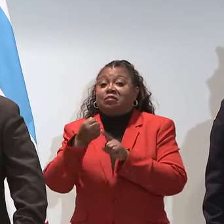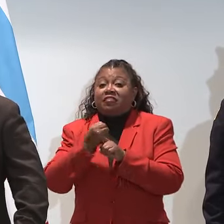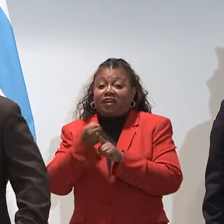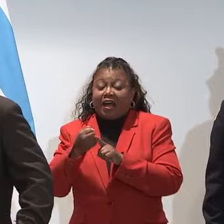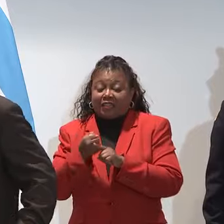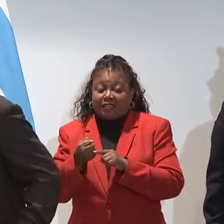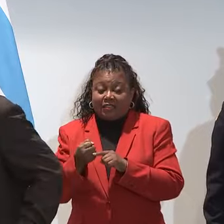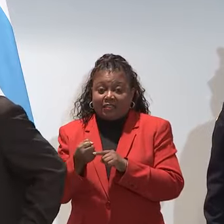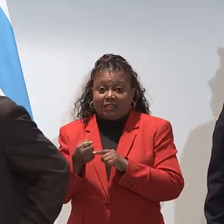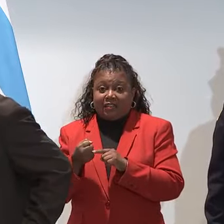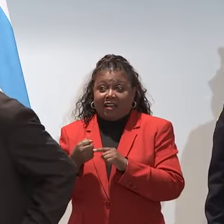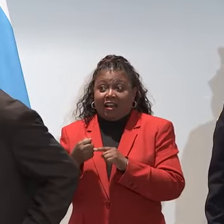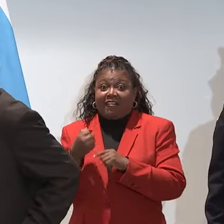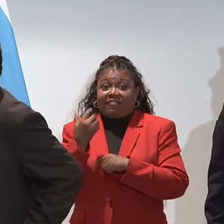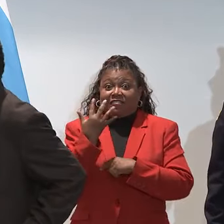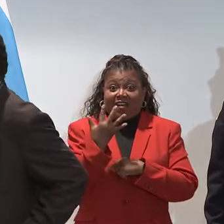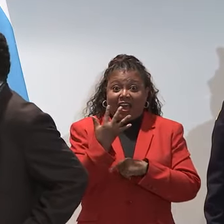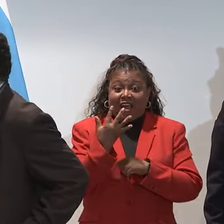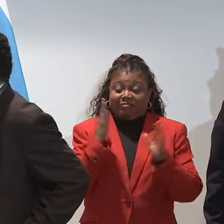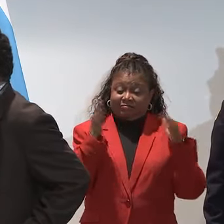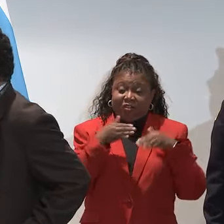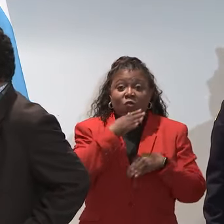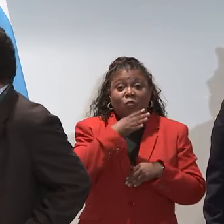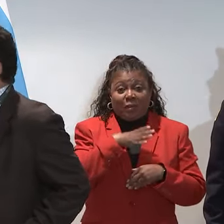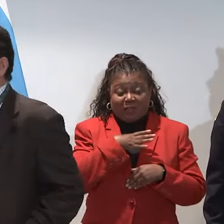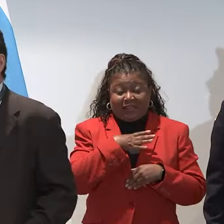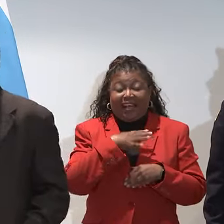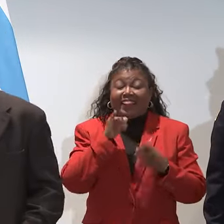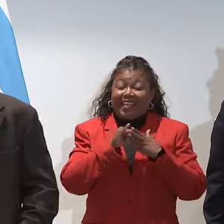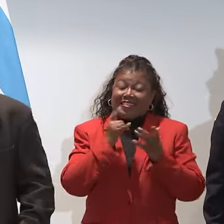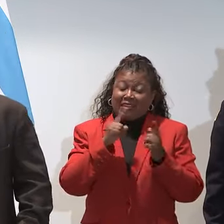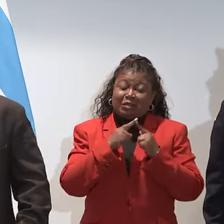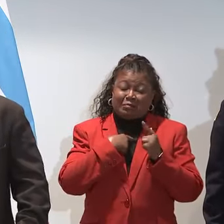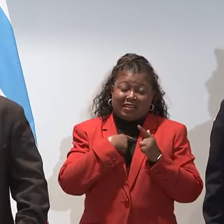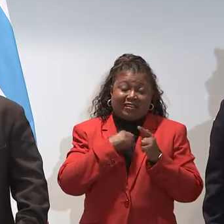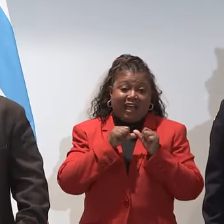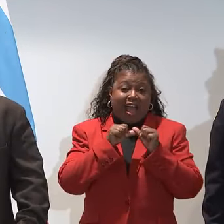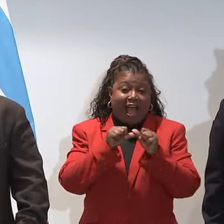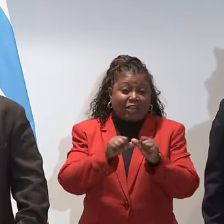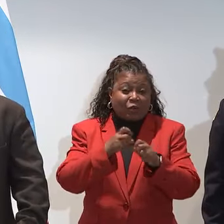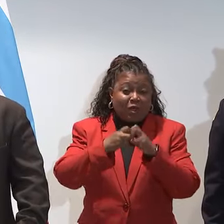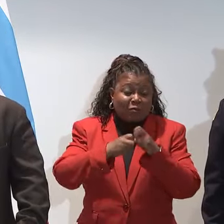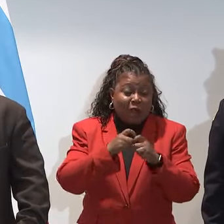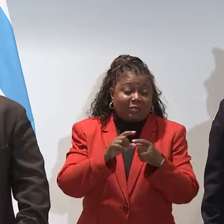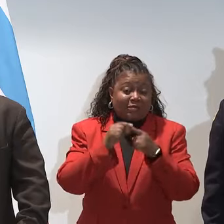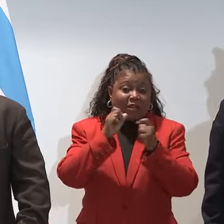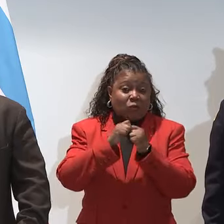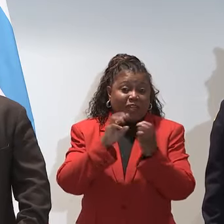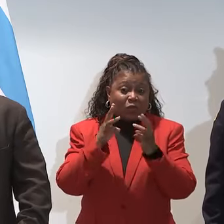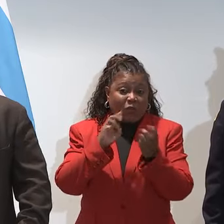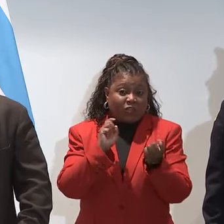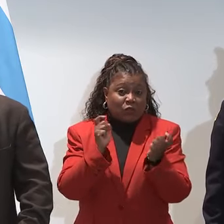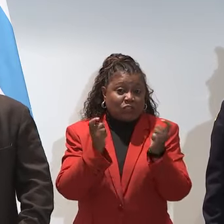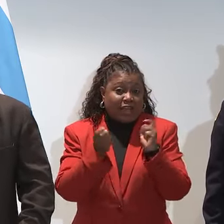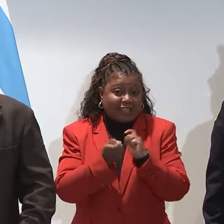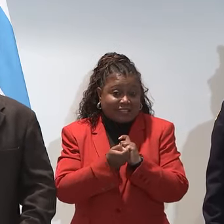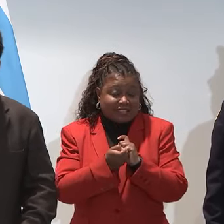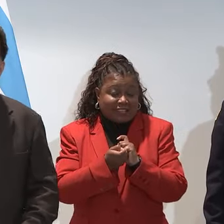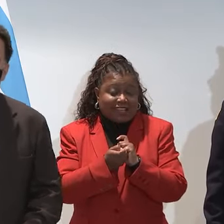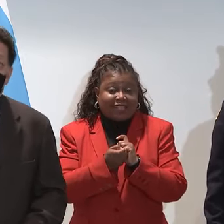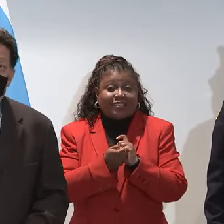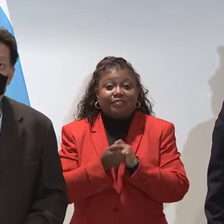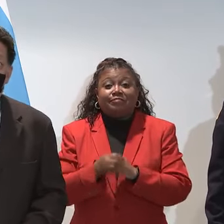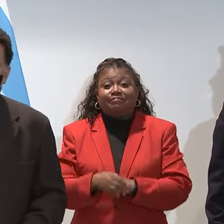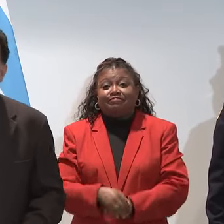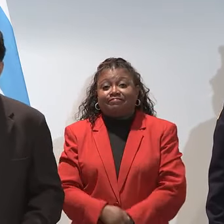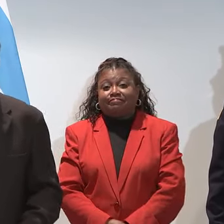violence. 5 of them were women. That seems to be an ongoing problem, especially when the weather changes. En la